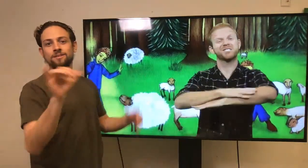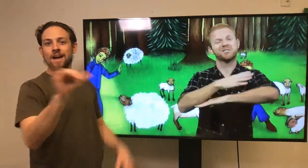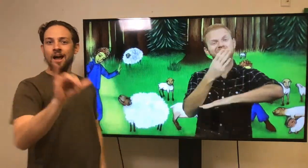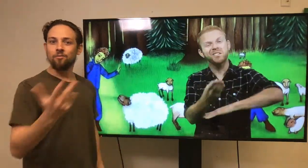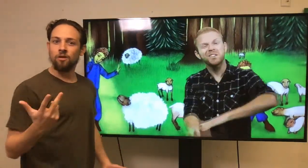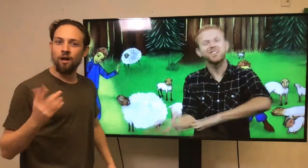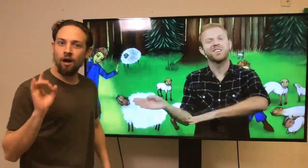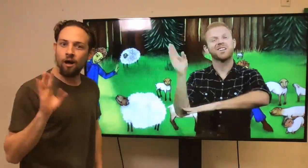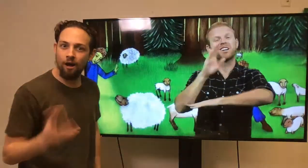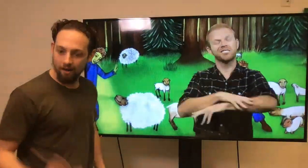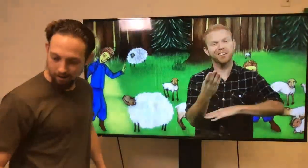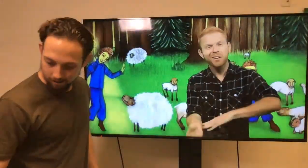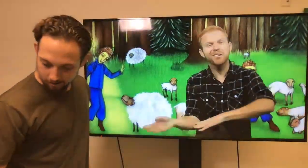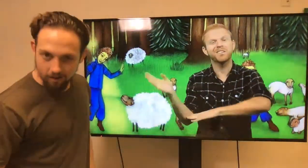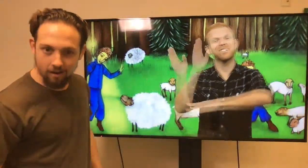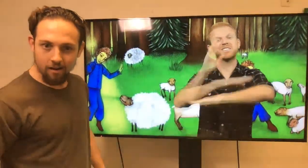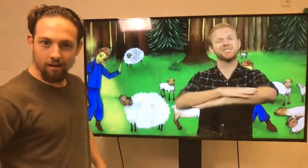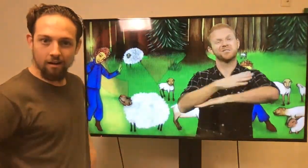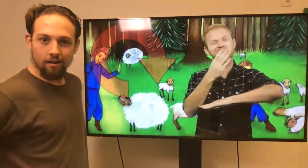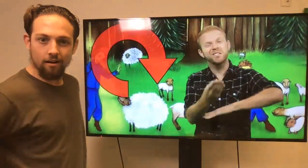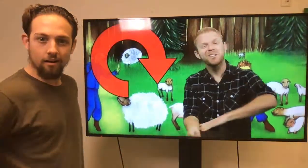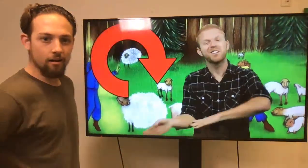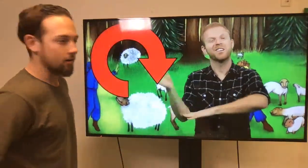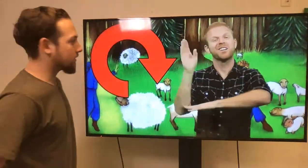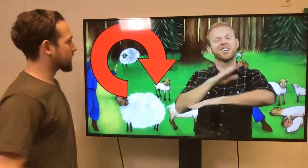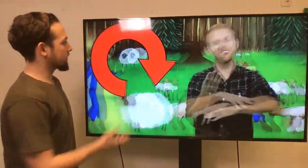Do you see the circular motion? It's just like the other two.